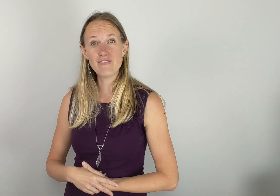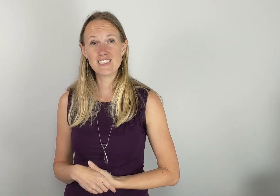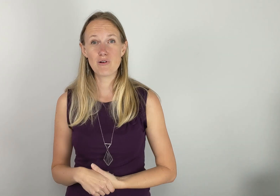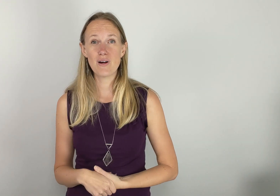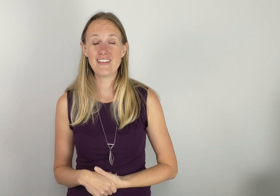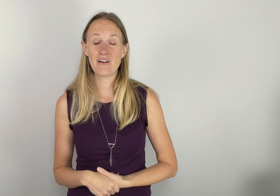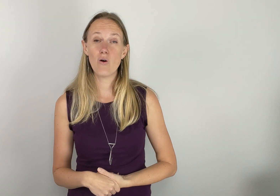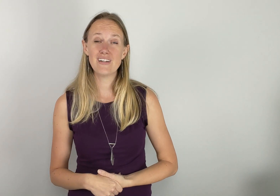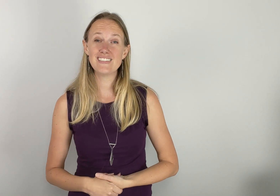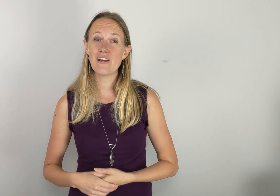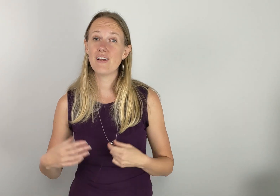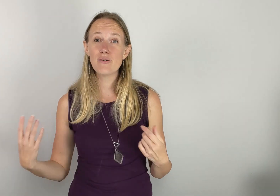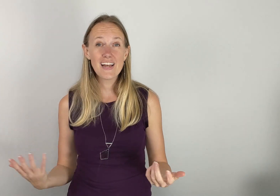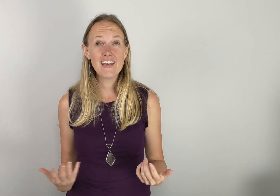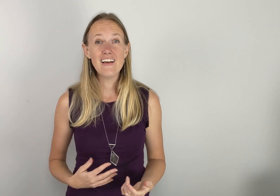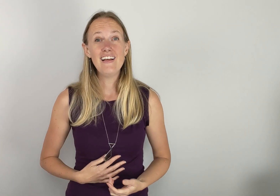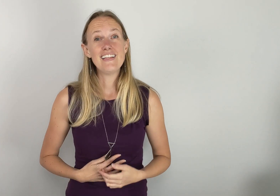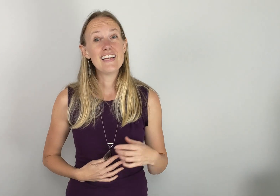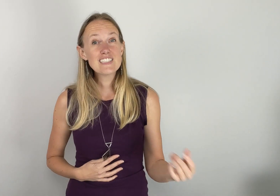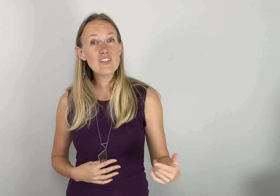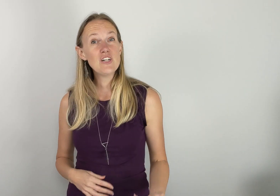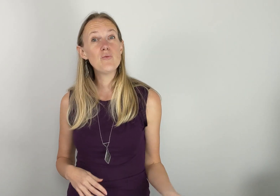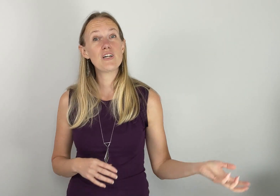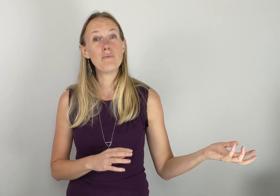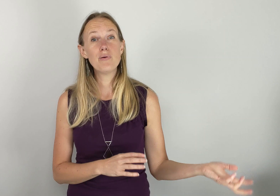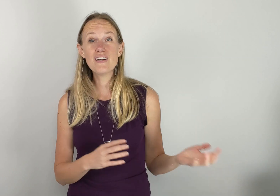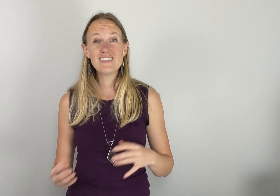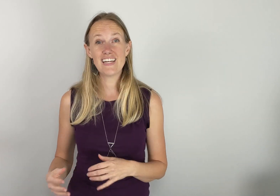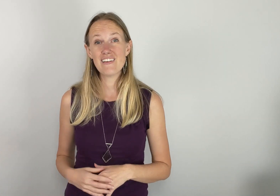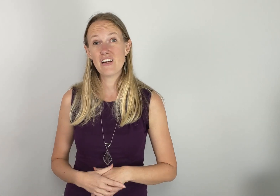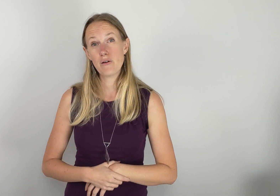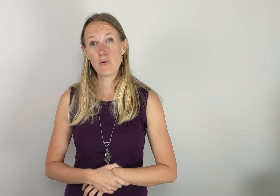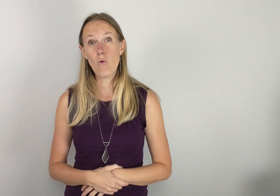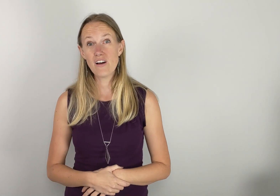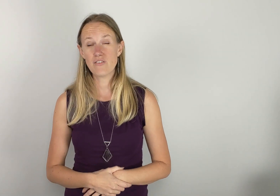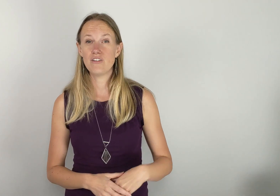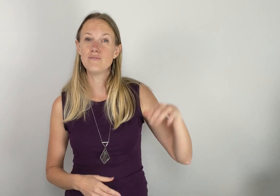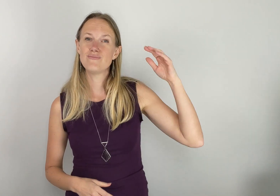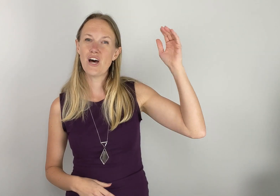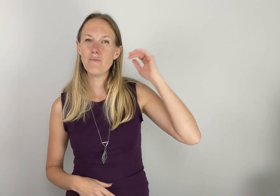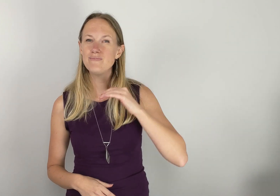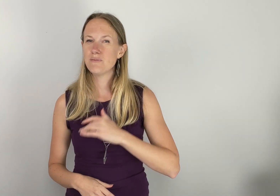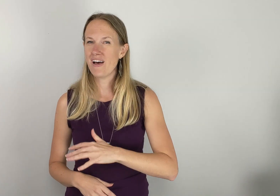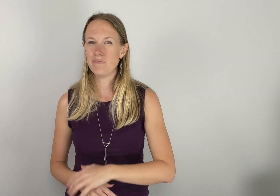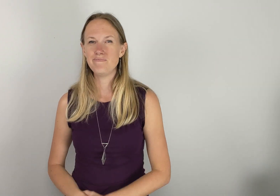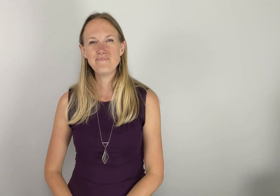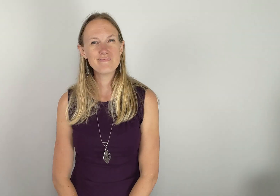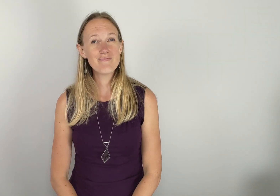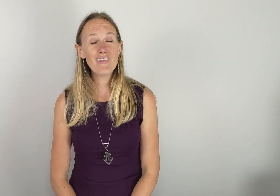verse number 1 in the chorus. And when you're ready, in the next video, we're gonna put it all together and we're gonna walk through top to bottom. I